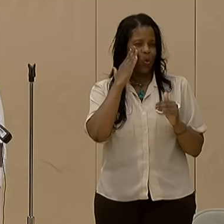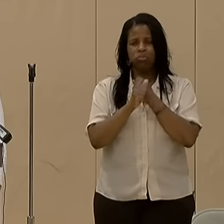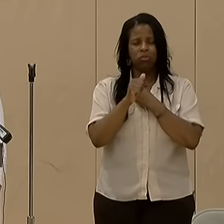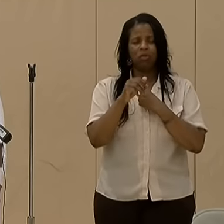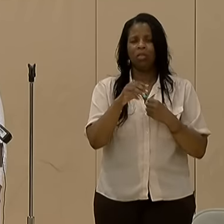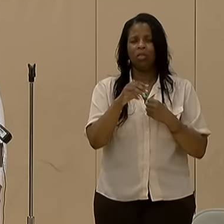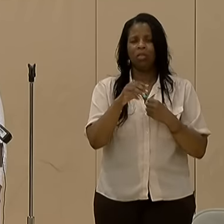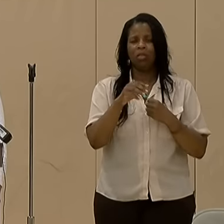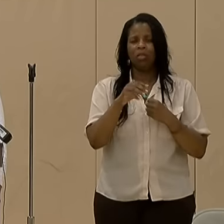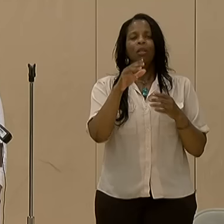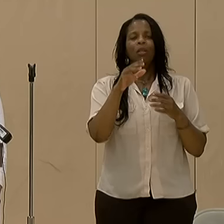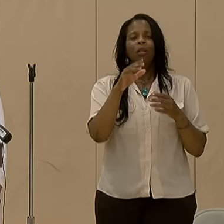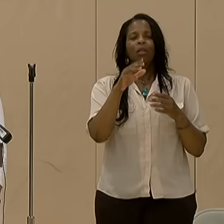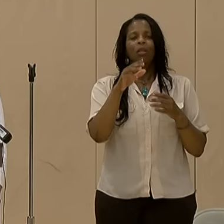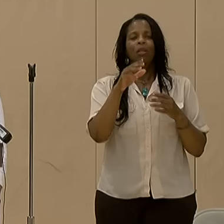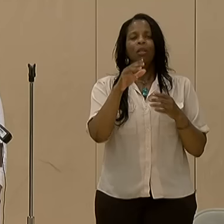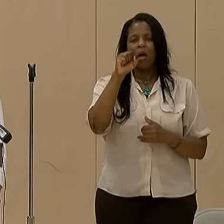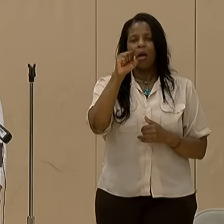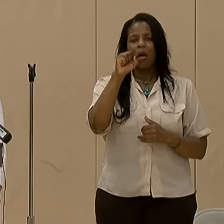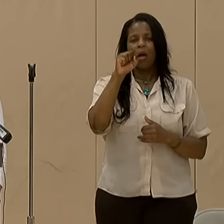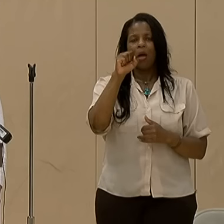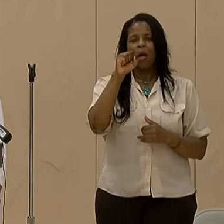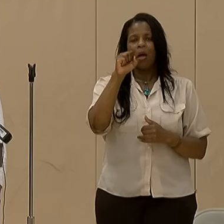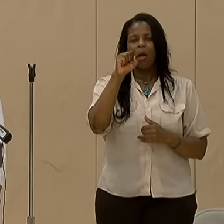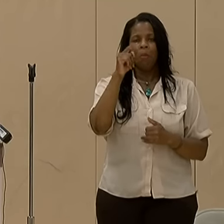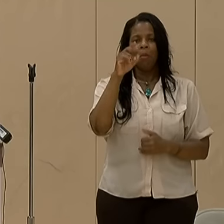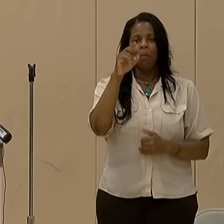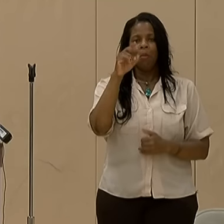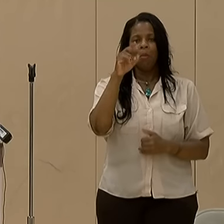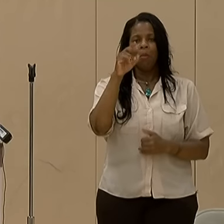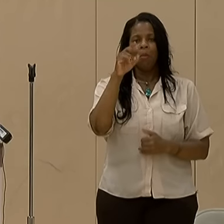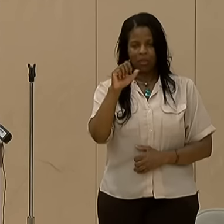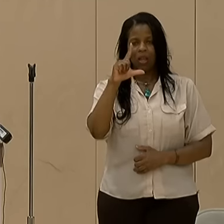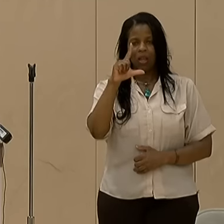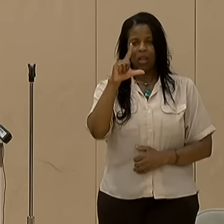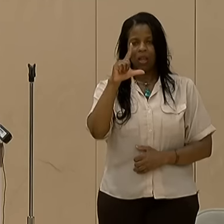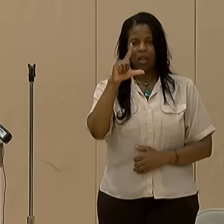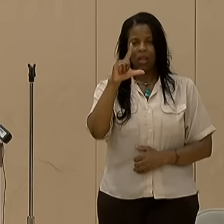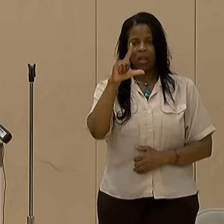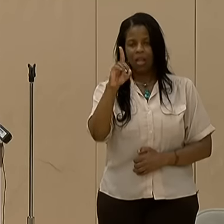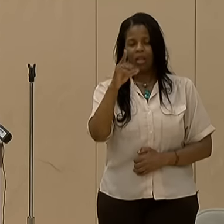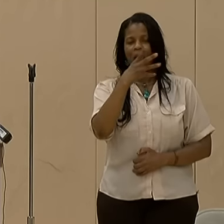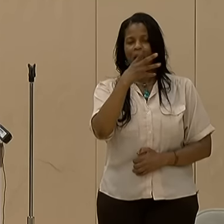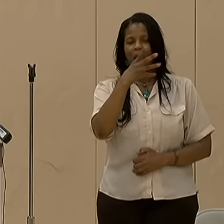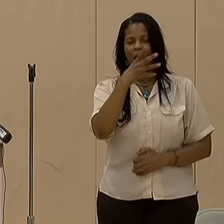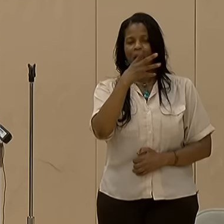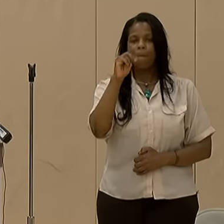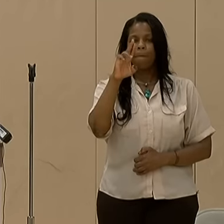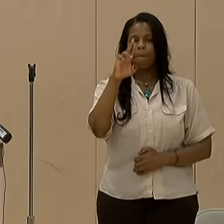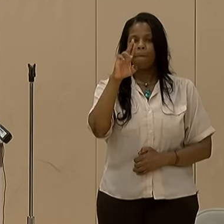mercury. Many times those are inhalation hazards, but with mercury, it can